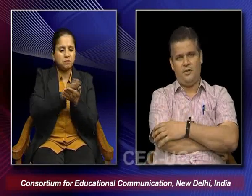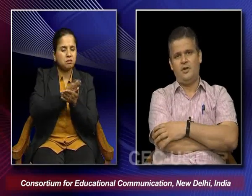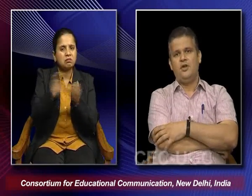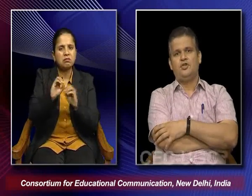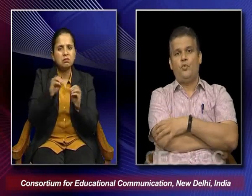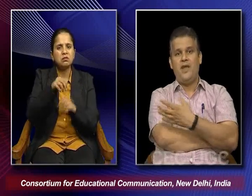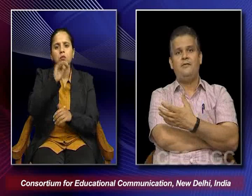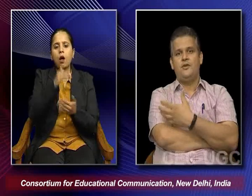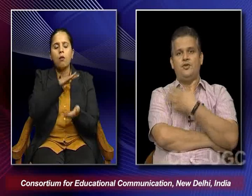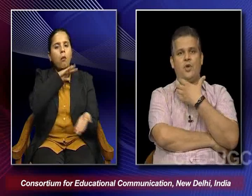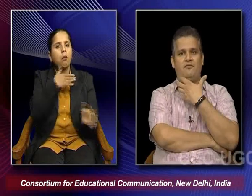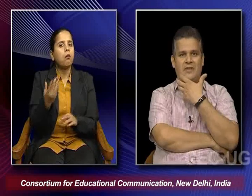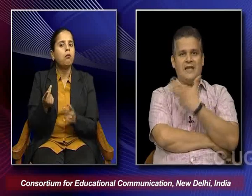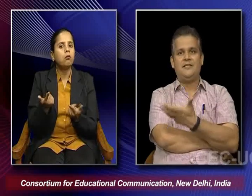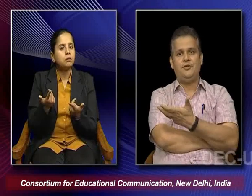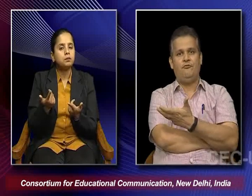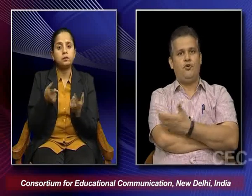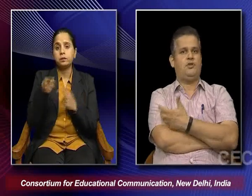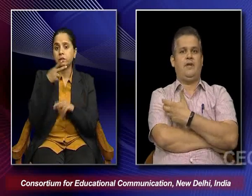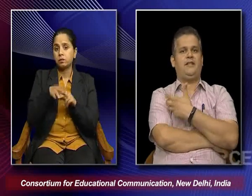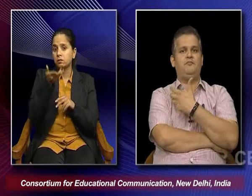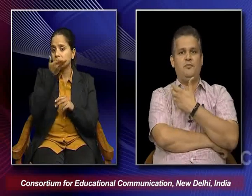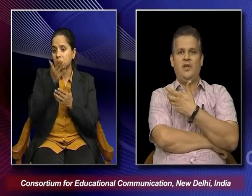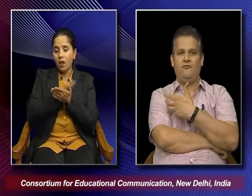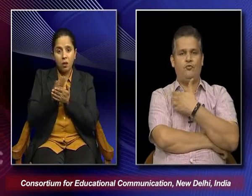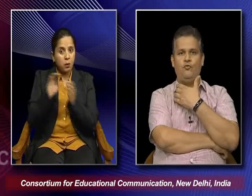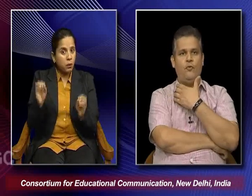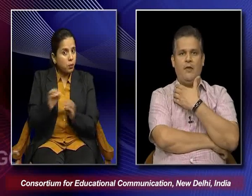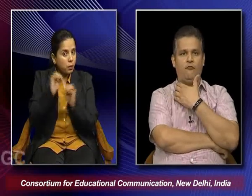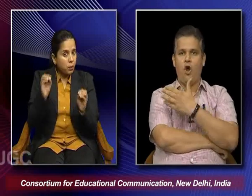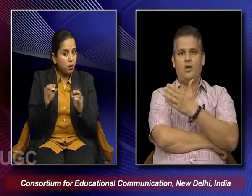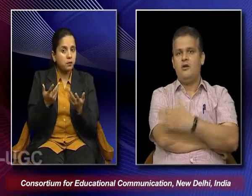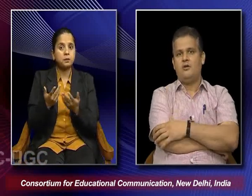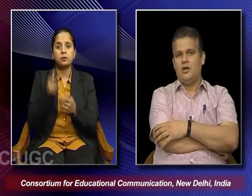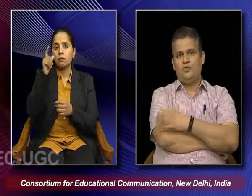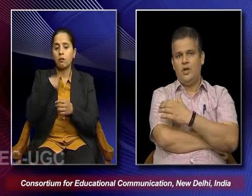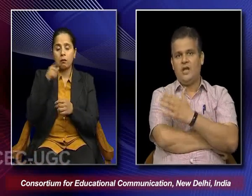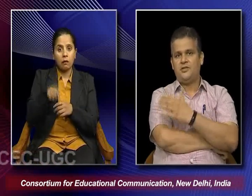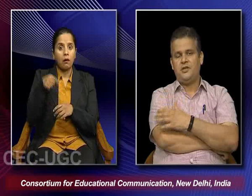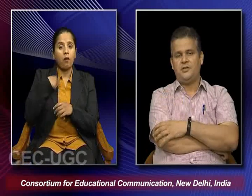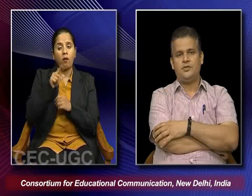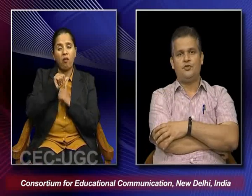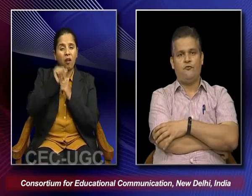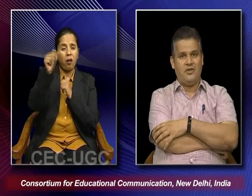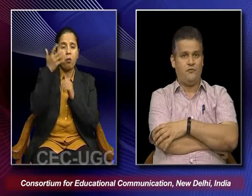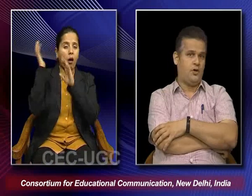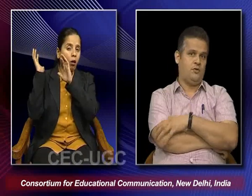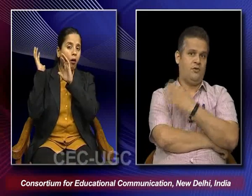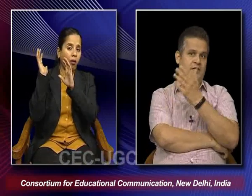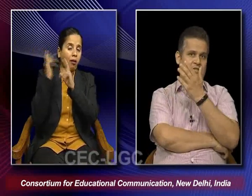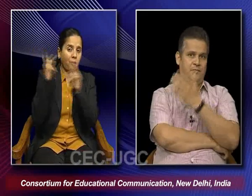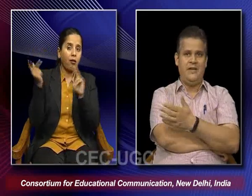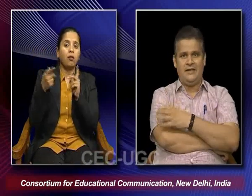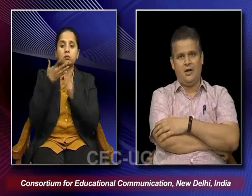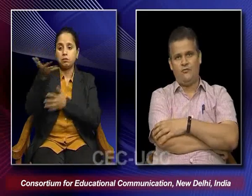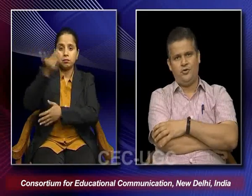here. So when you have scarcity of water and people have to walk to a largest distance to fetch water, or there is